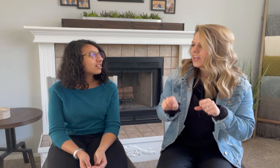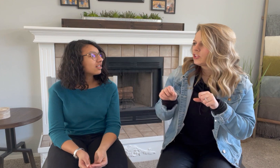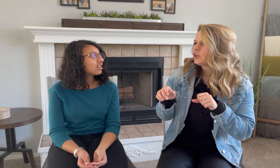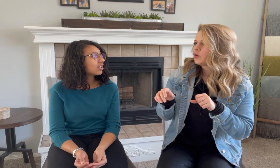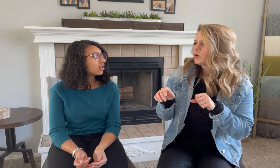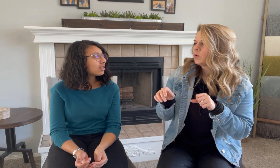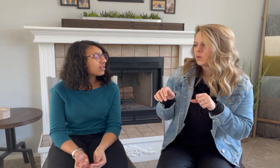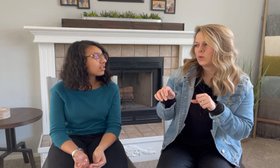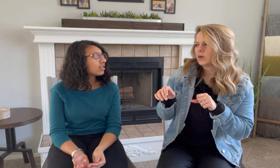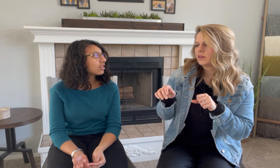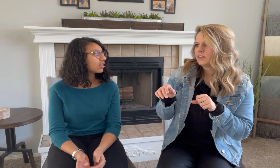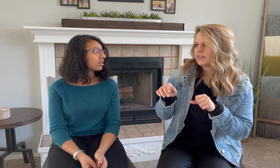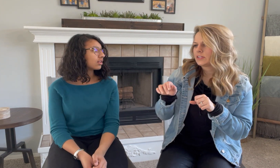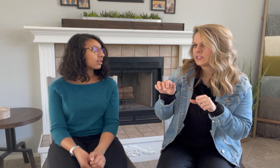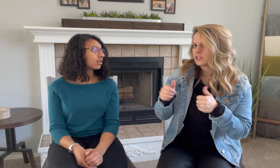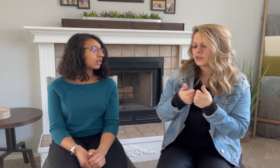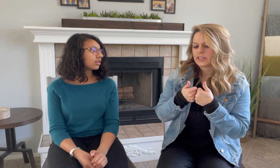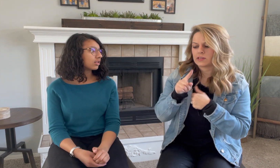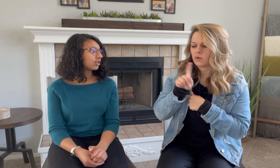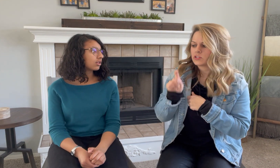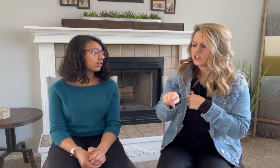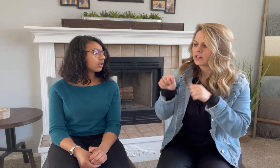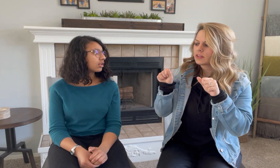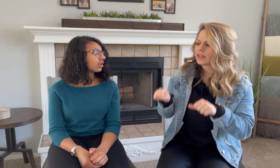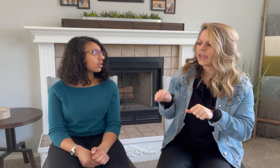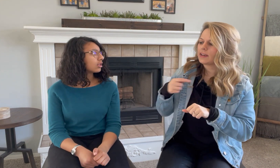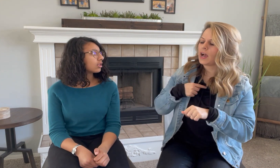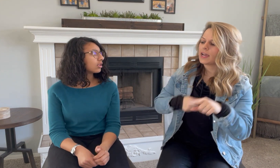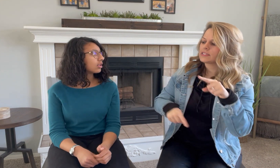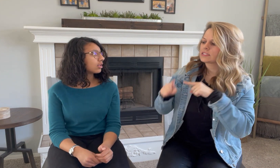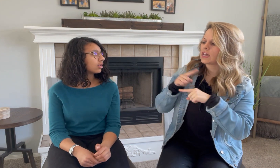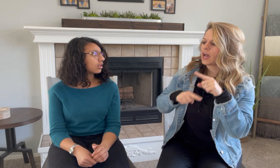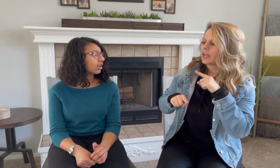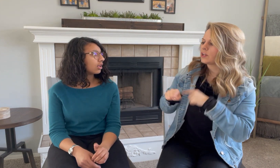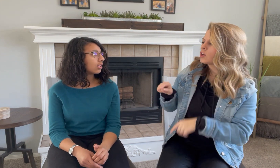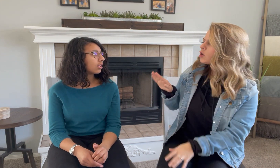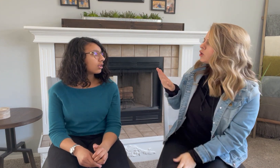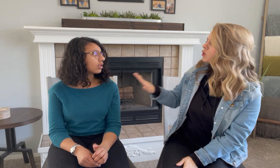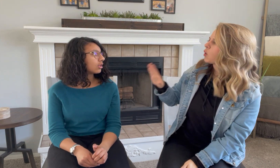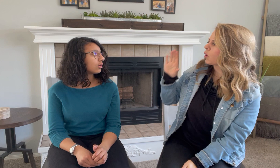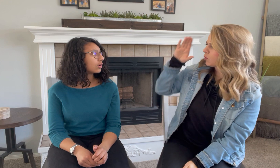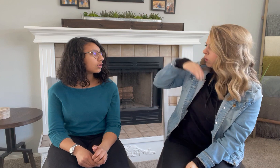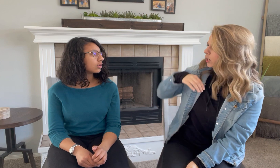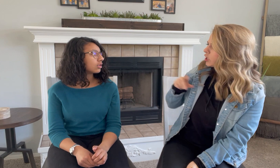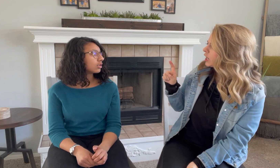Can you, here's a tricky question. Can I sign you're weird?